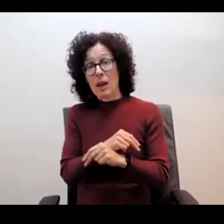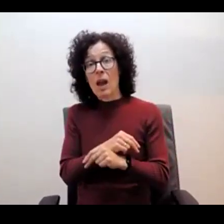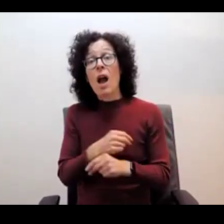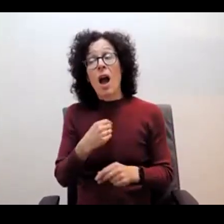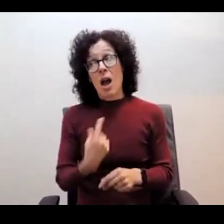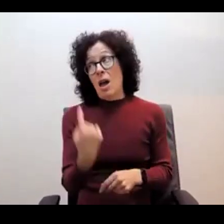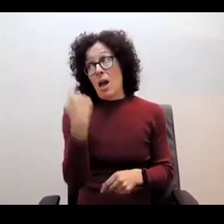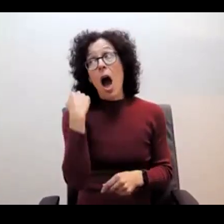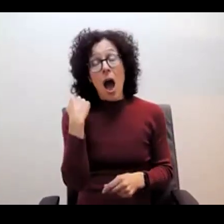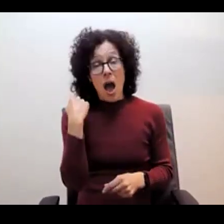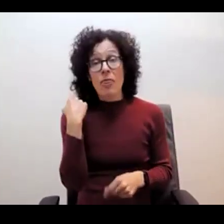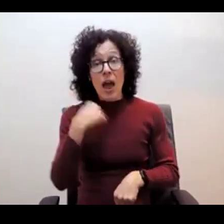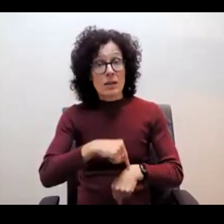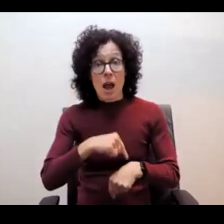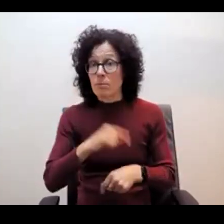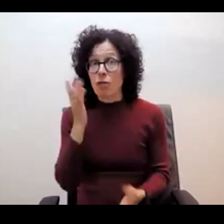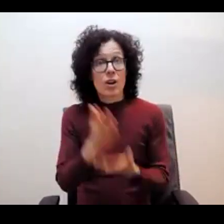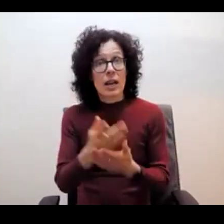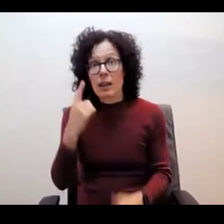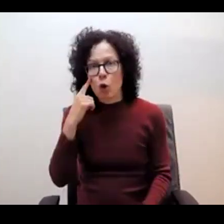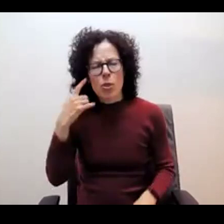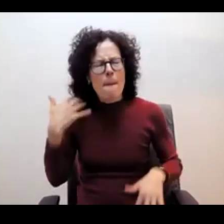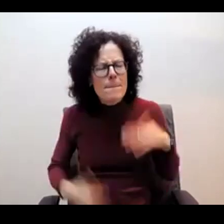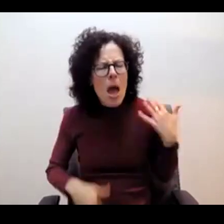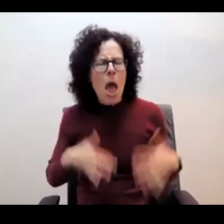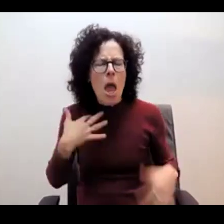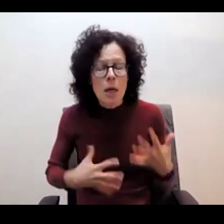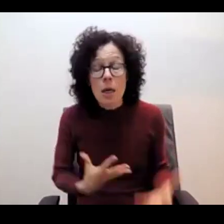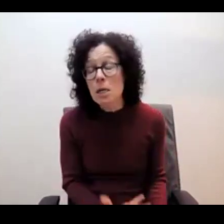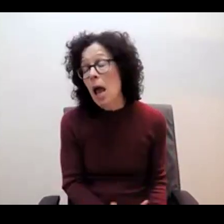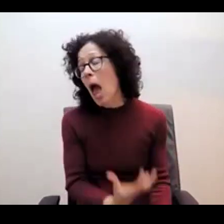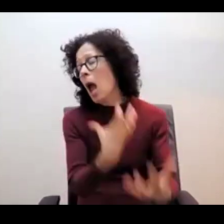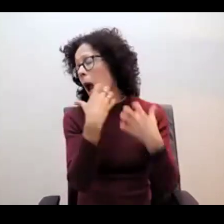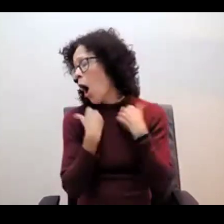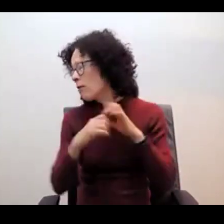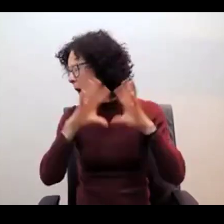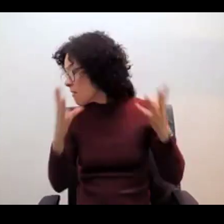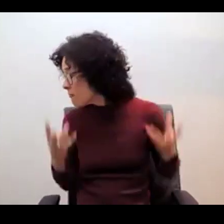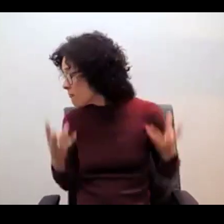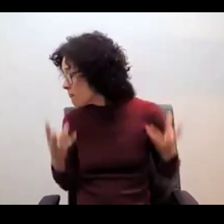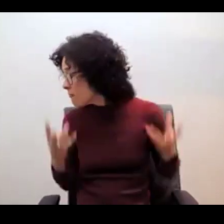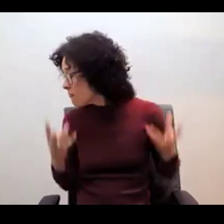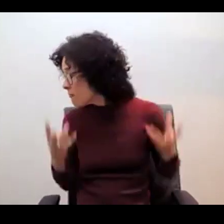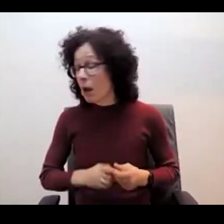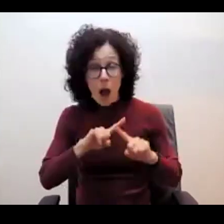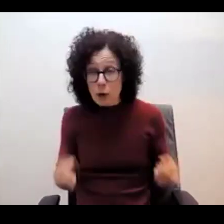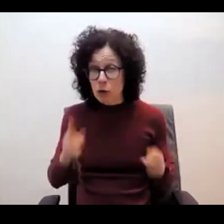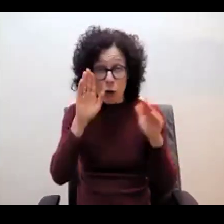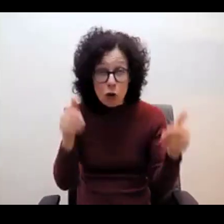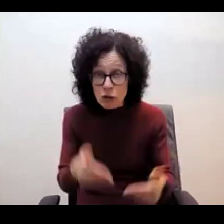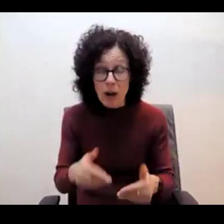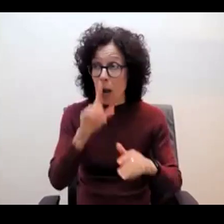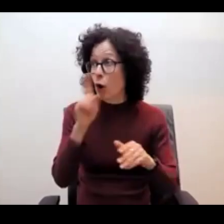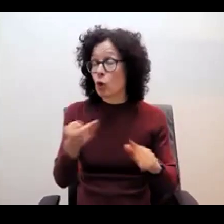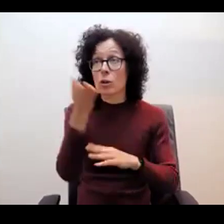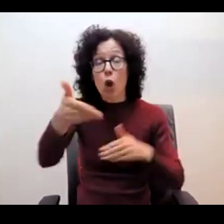the pain was taking over everything. I couldn't couldn't really concentrate. I couldn't do my shopping. I couldn't